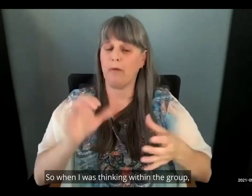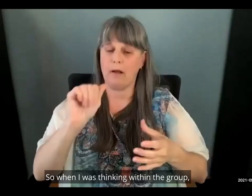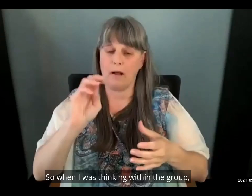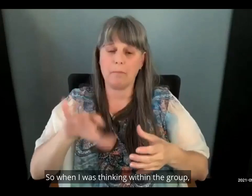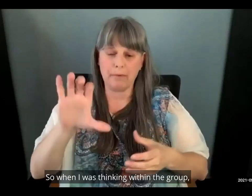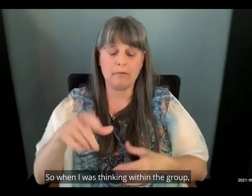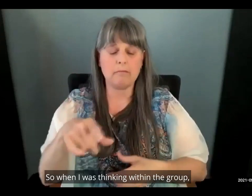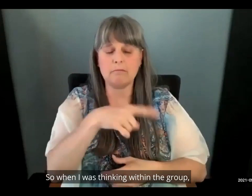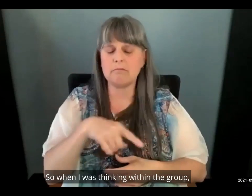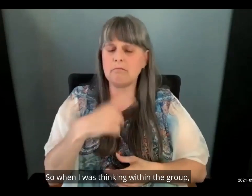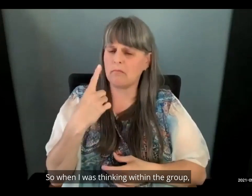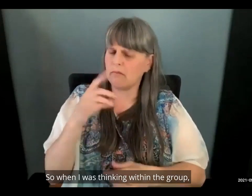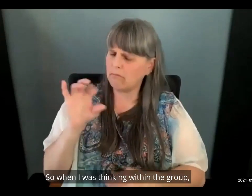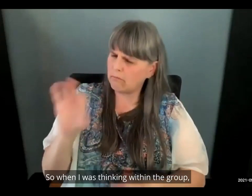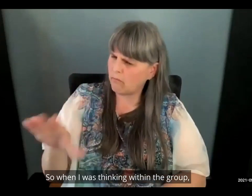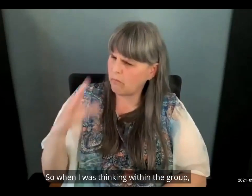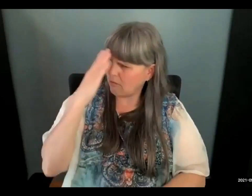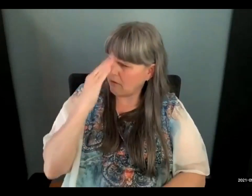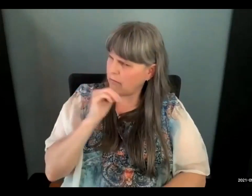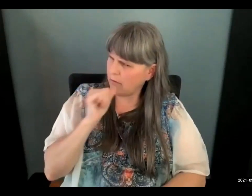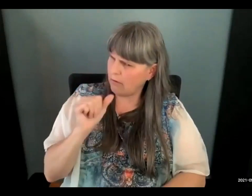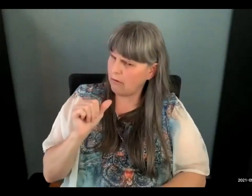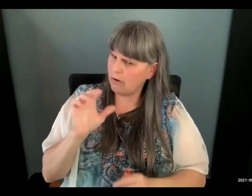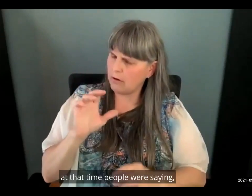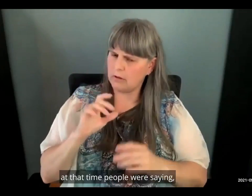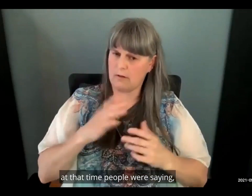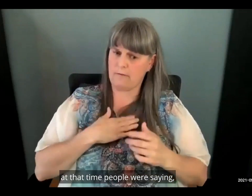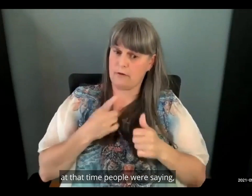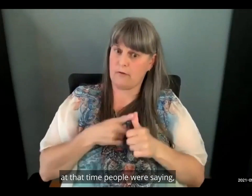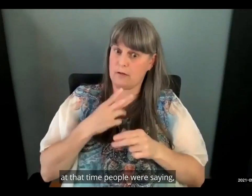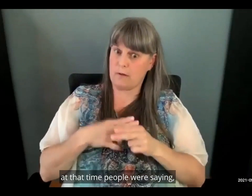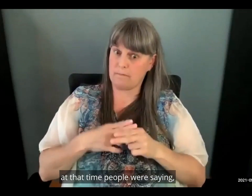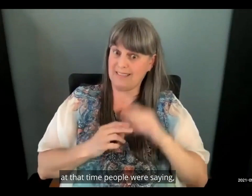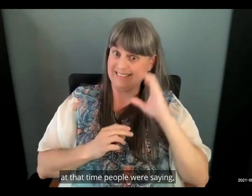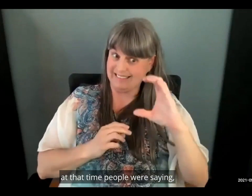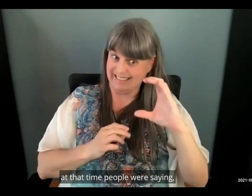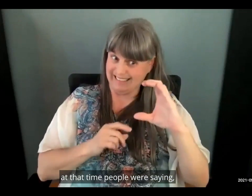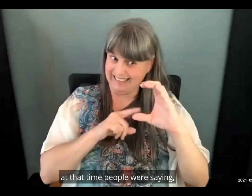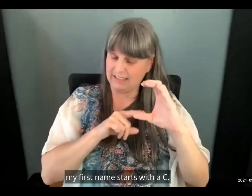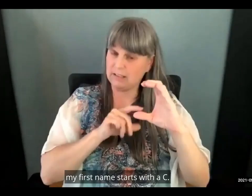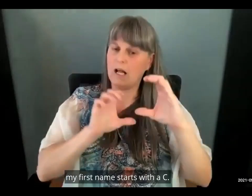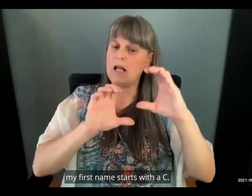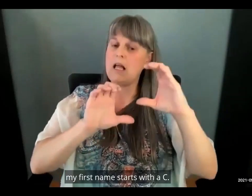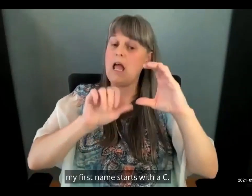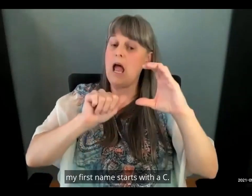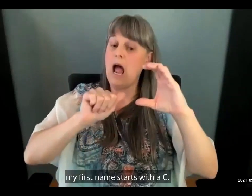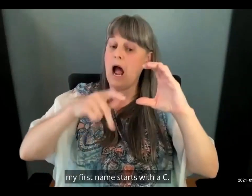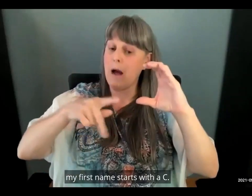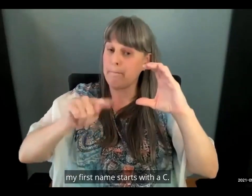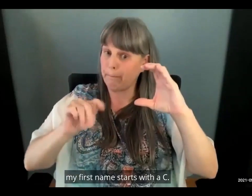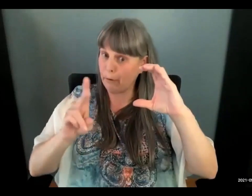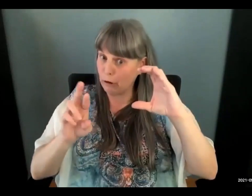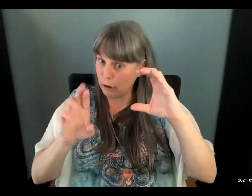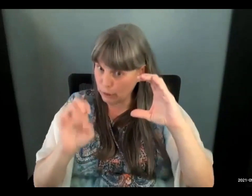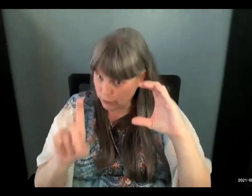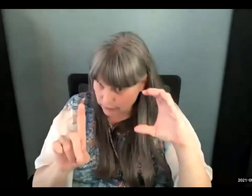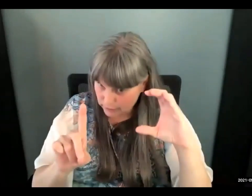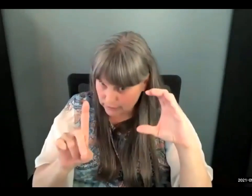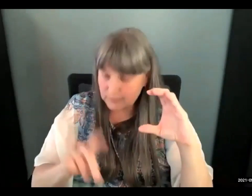So when I was thinking within the group, you know, at that time, people were saying, you know, my first name starts with a C.